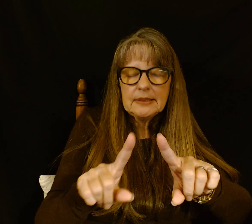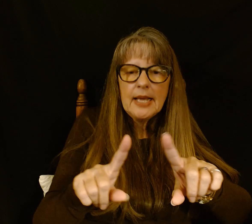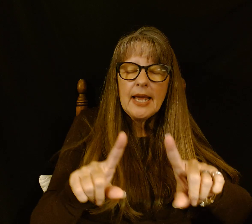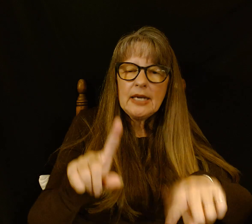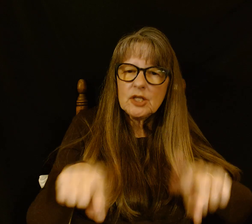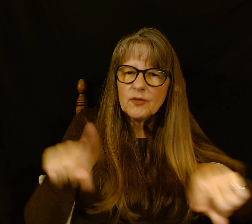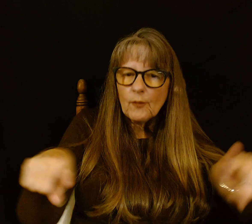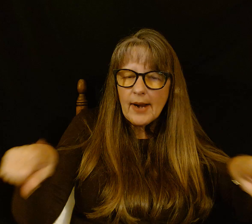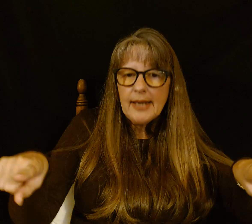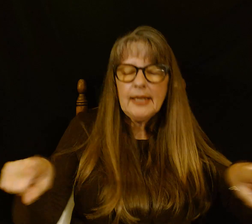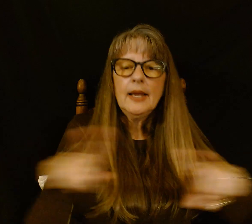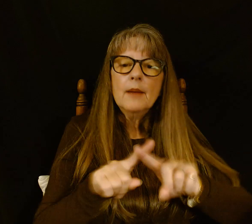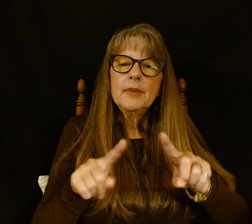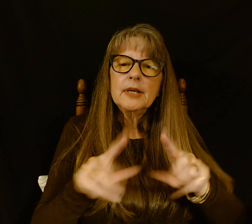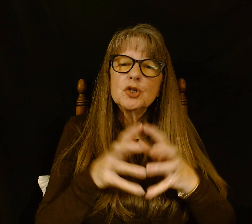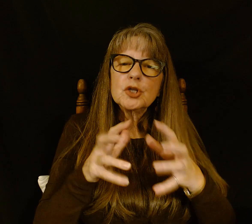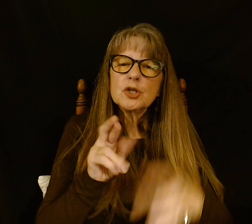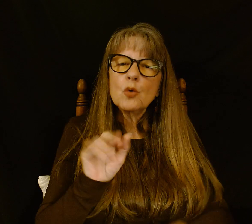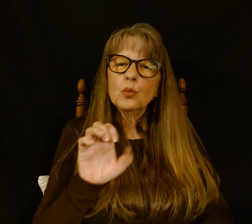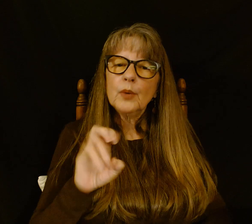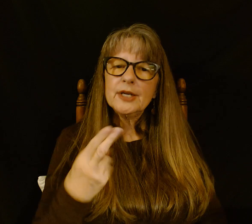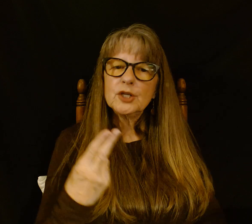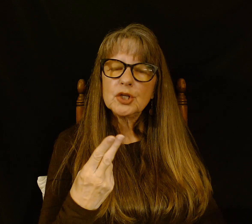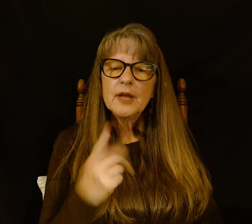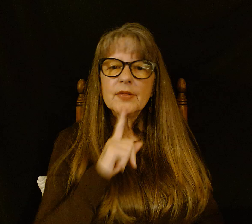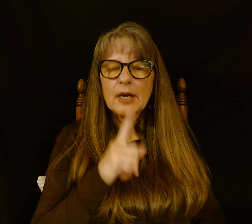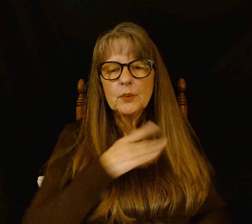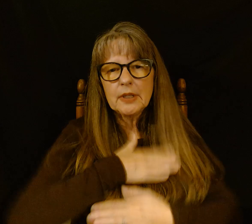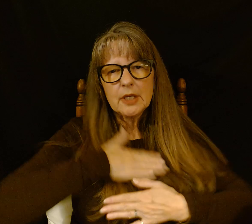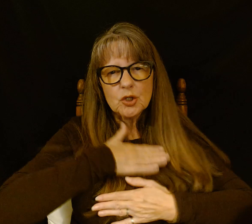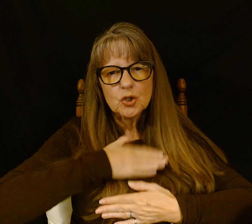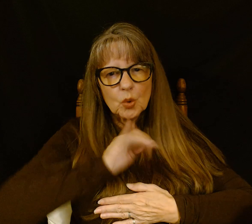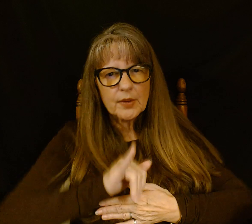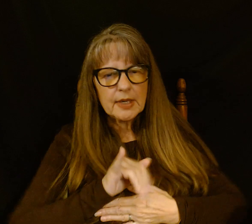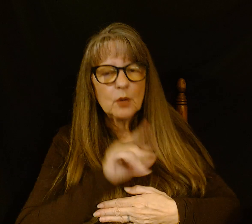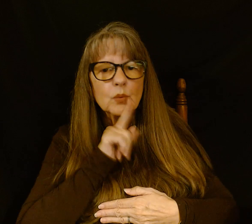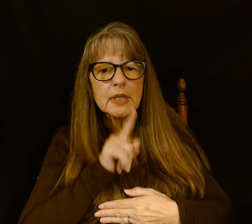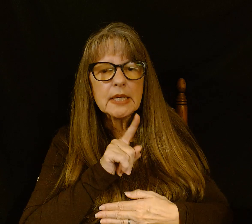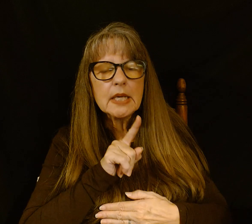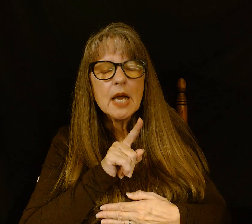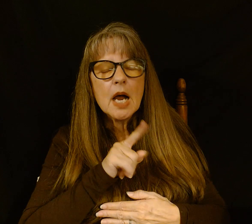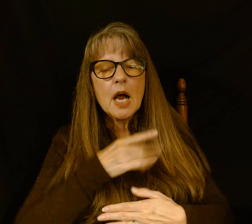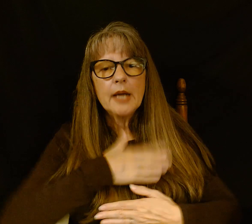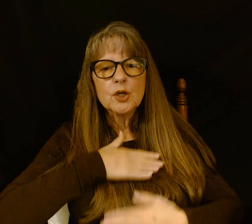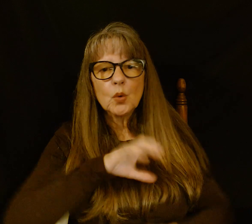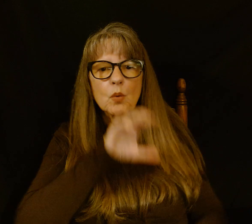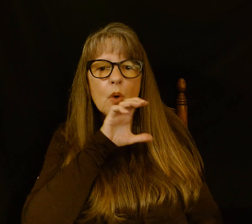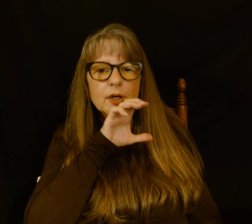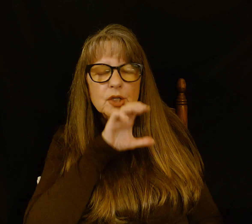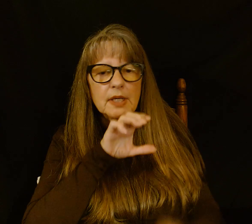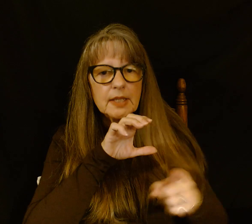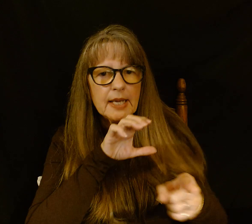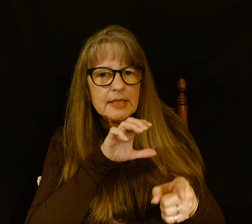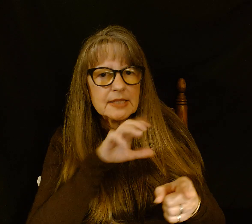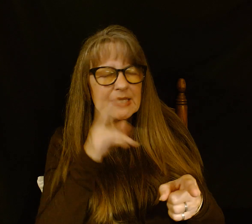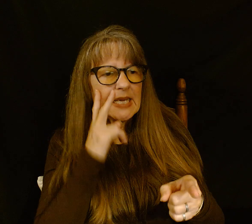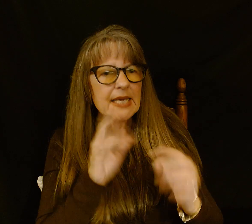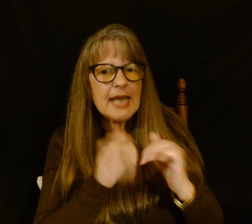and it's such a variety, but it's just so rich that I really enjoy that, and I really enjoy watching it and seeing